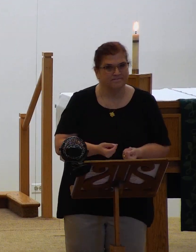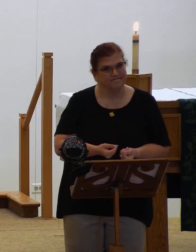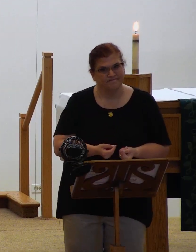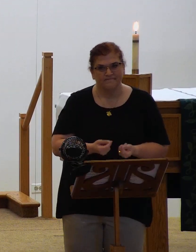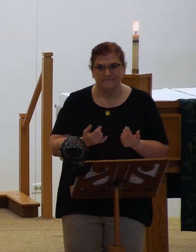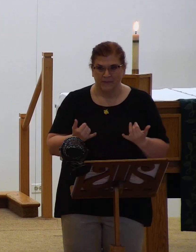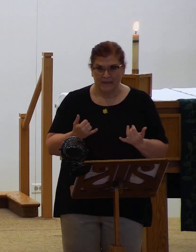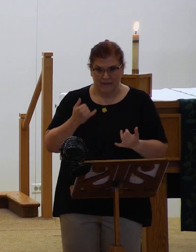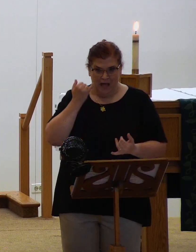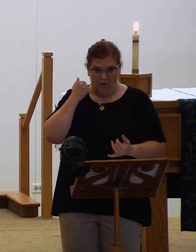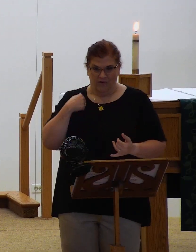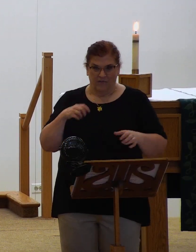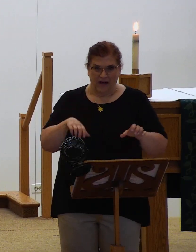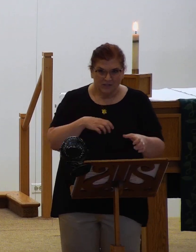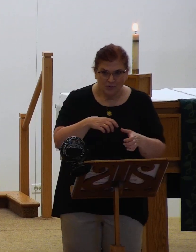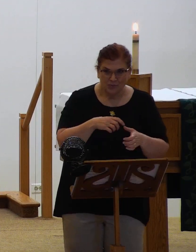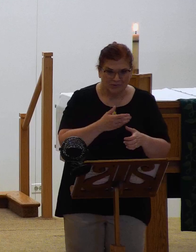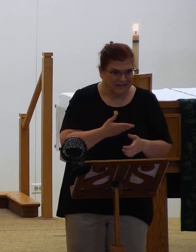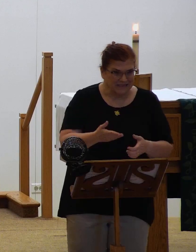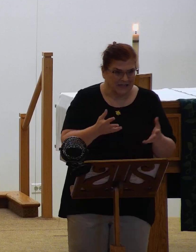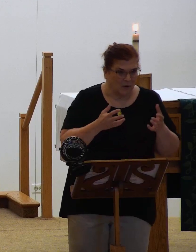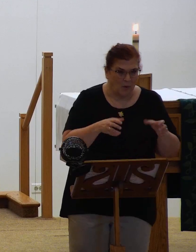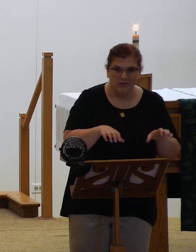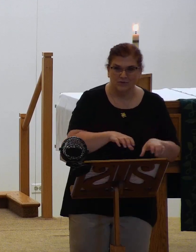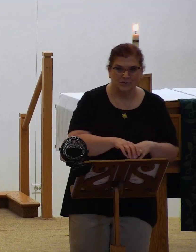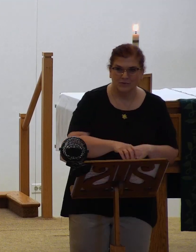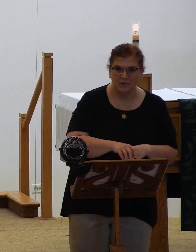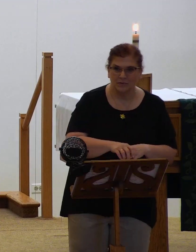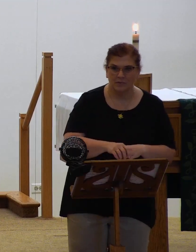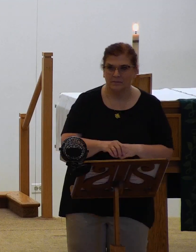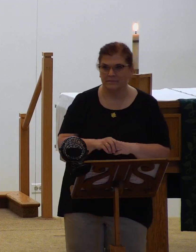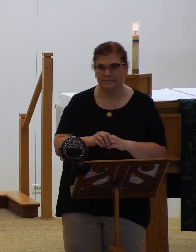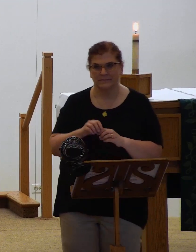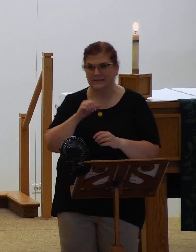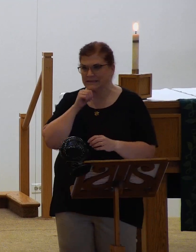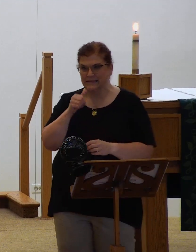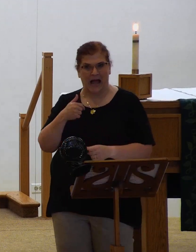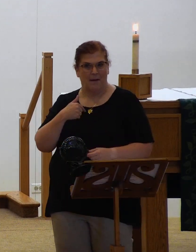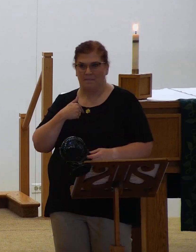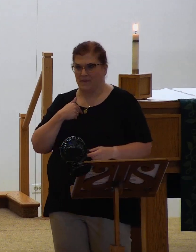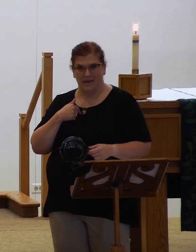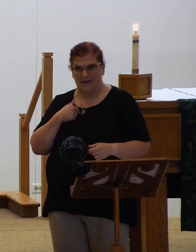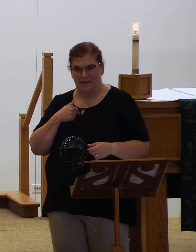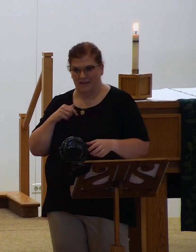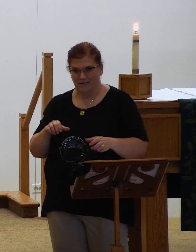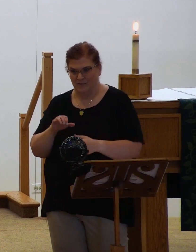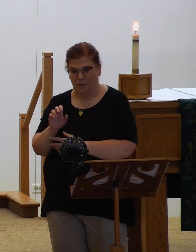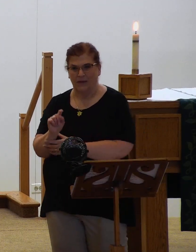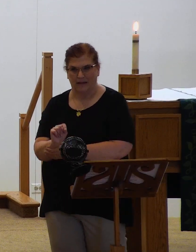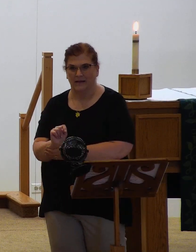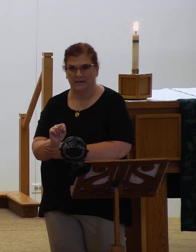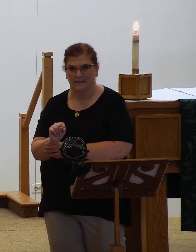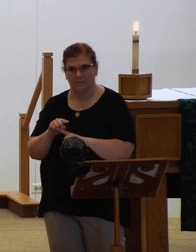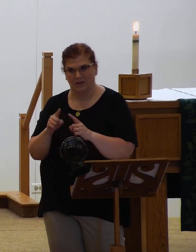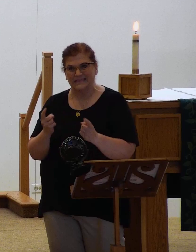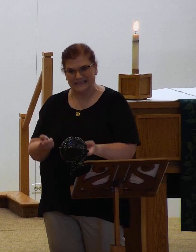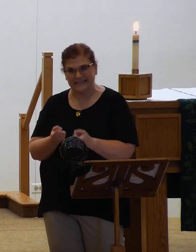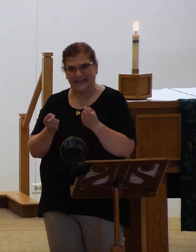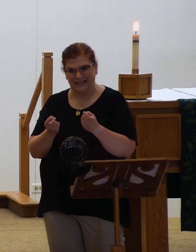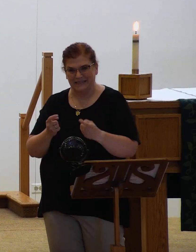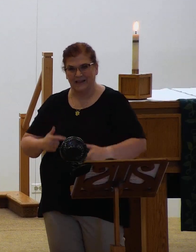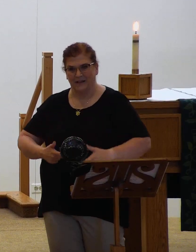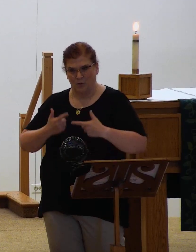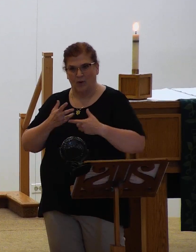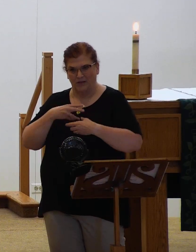Now, if I do what I do not want, it is no longer I that do it, but sin that